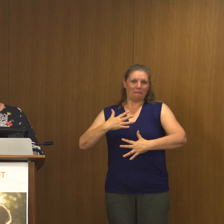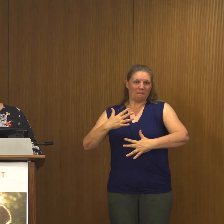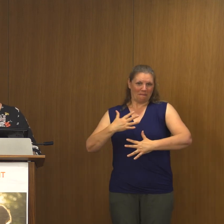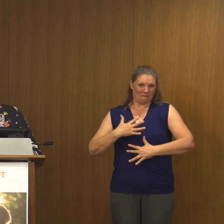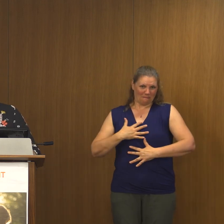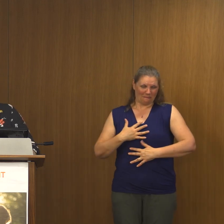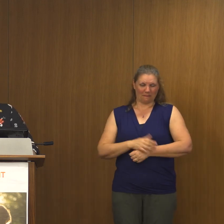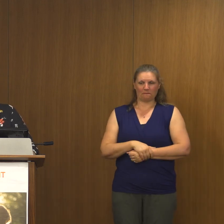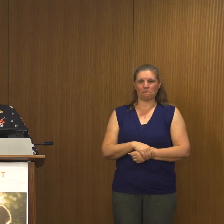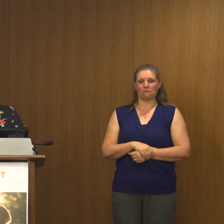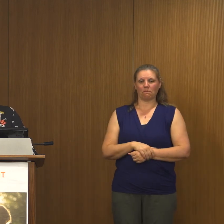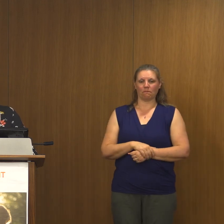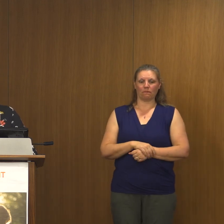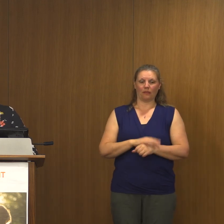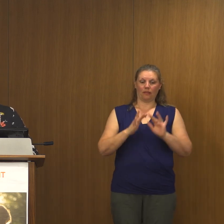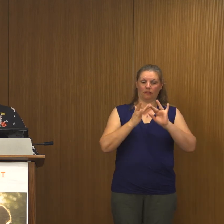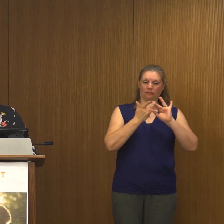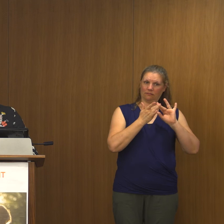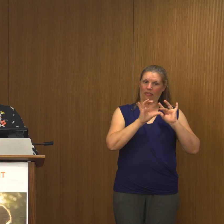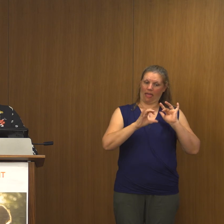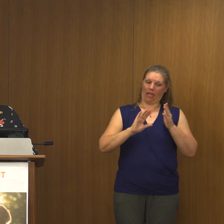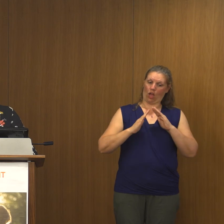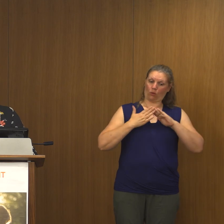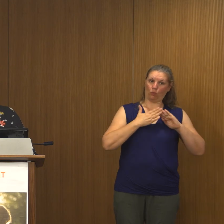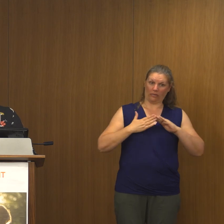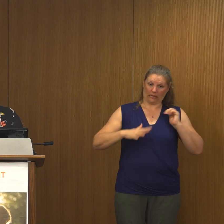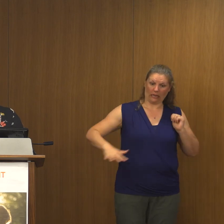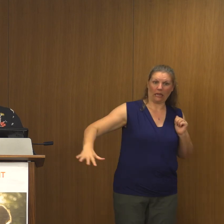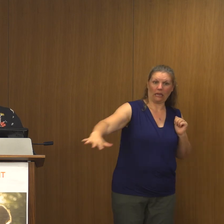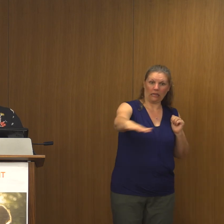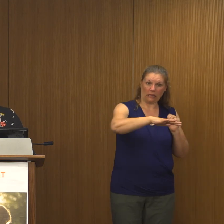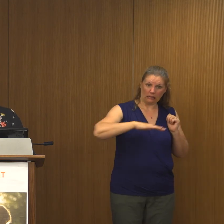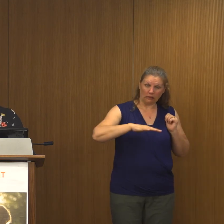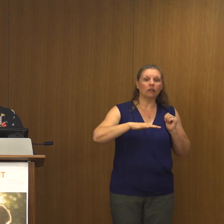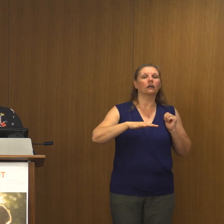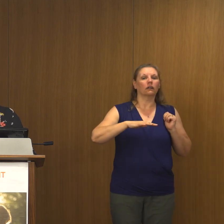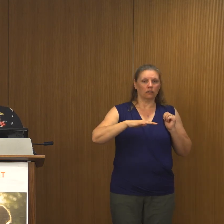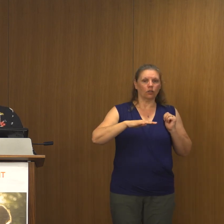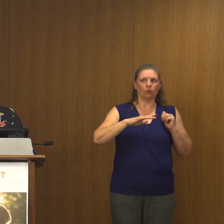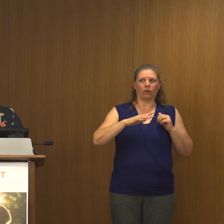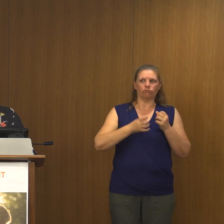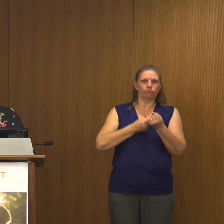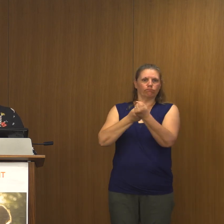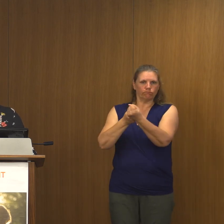It was through this online community that we collectively celebrated the implementation of the position of Minister for Disability and Sport